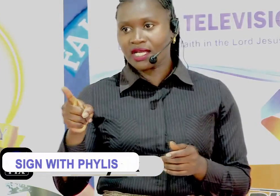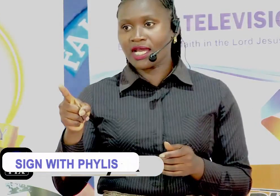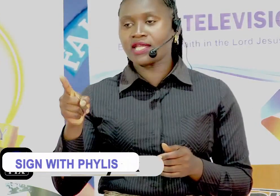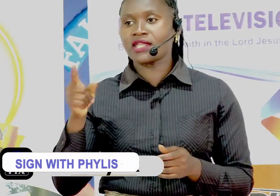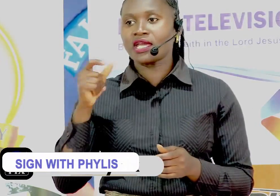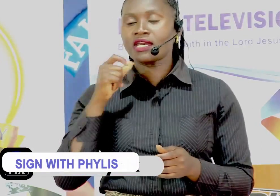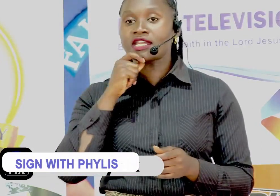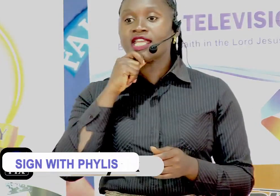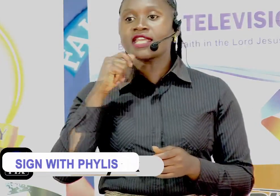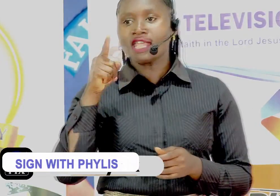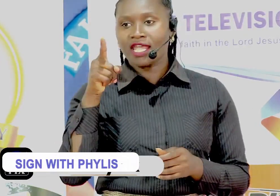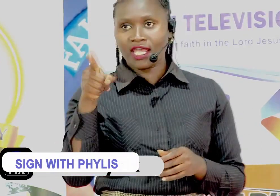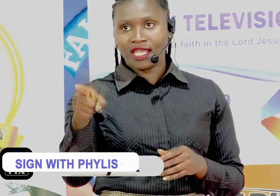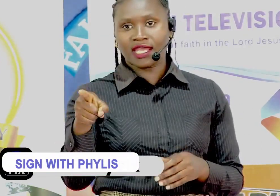and then he.